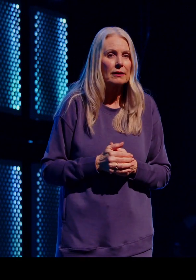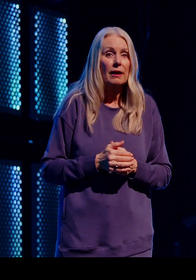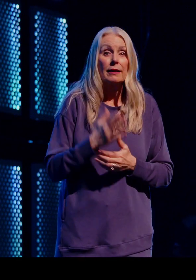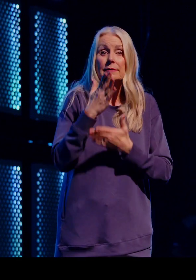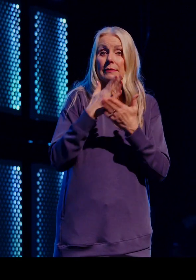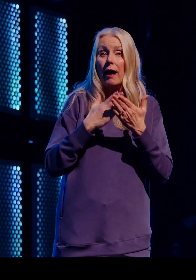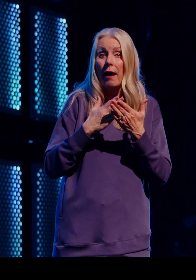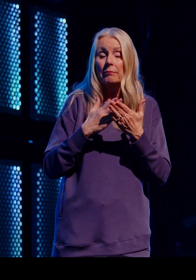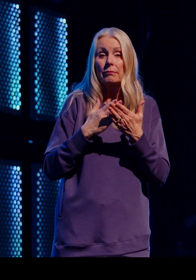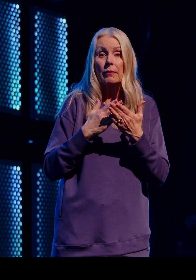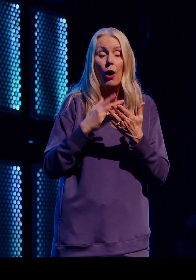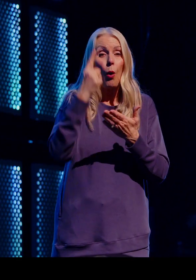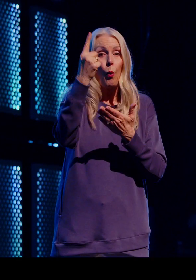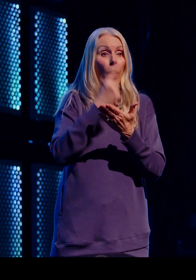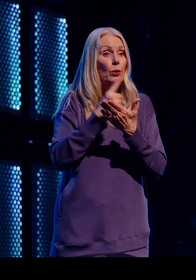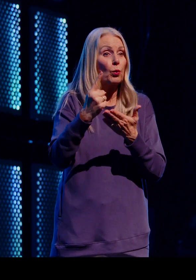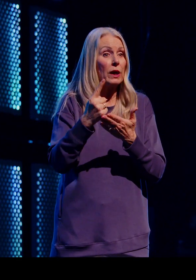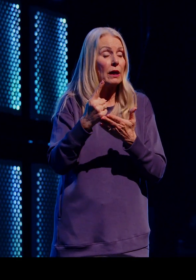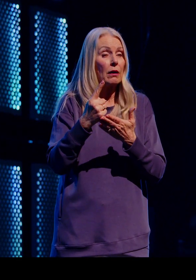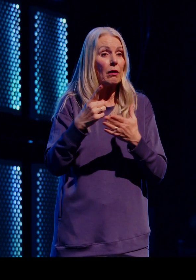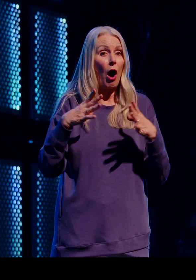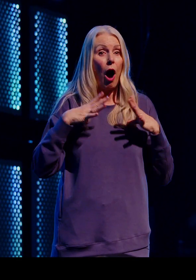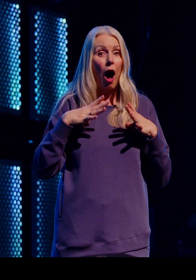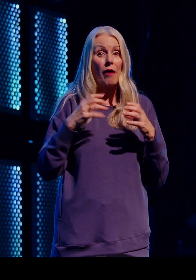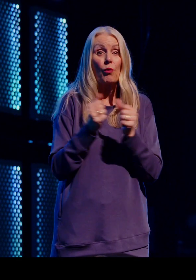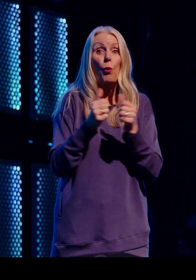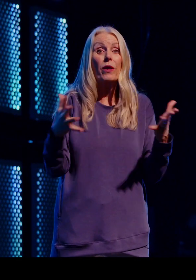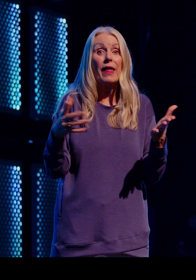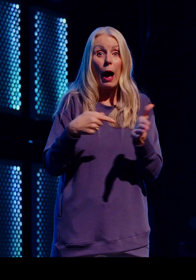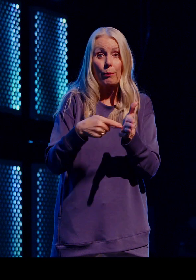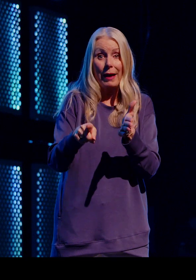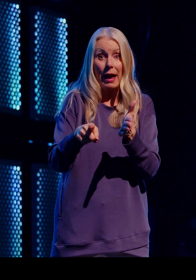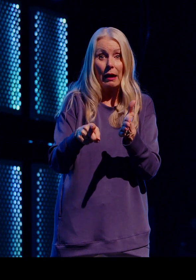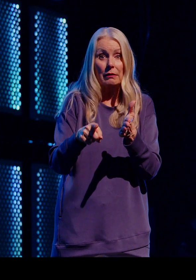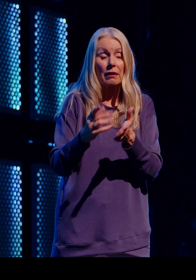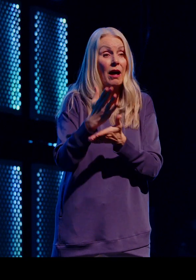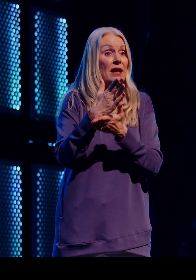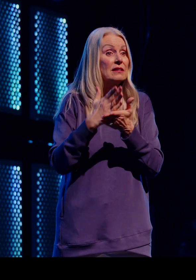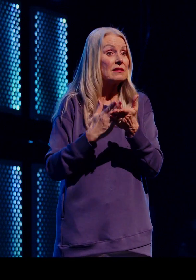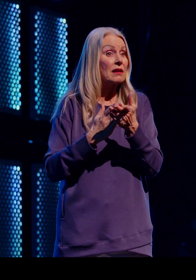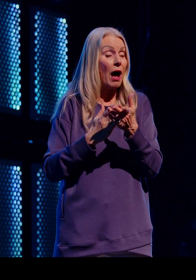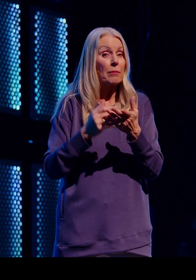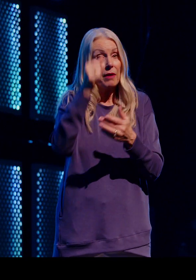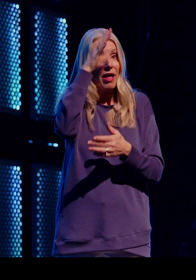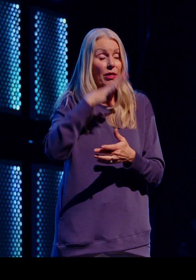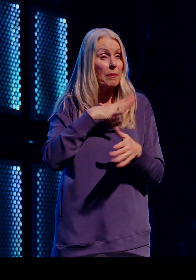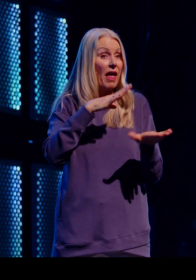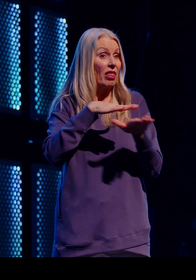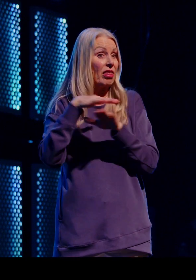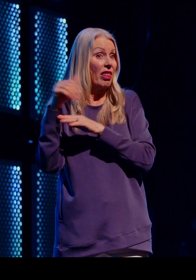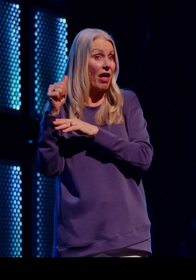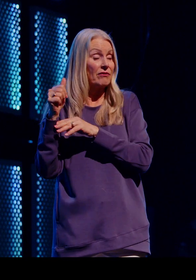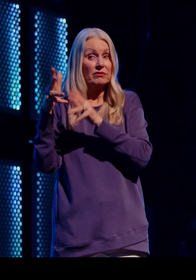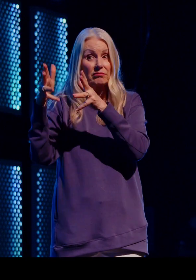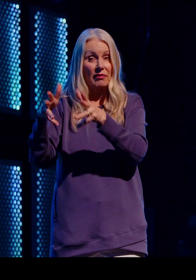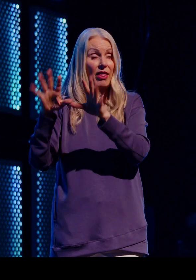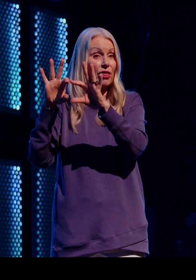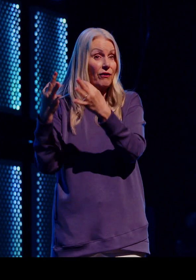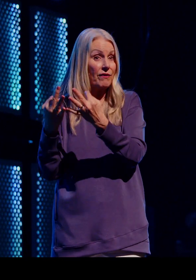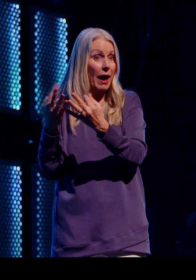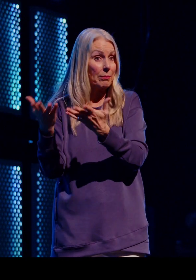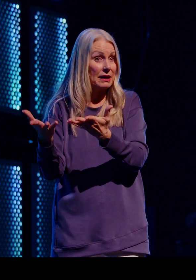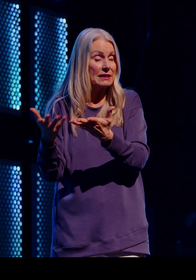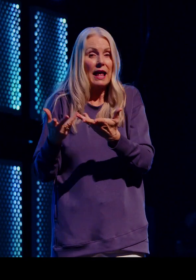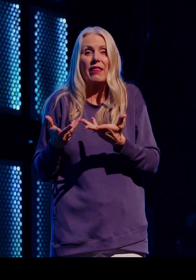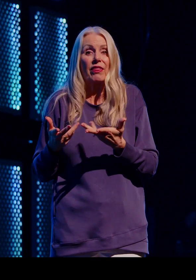off without pay. We have some of these guys that left their families, that didn't want to leave their families, and